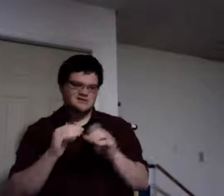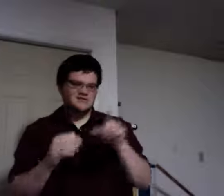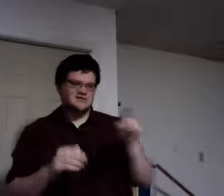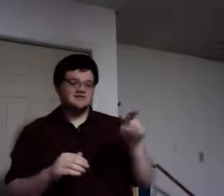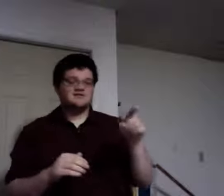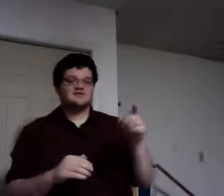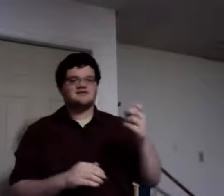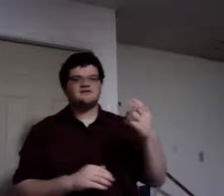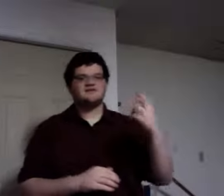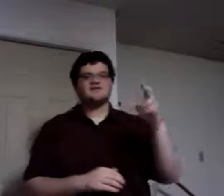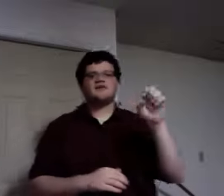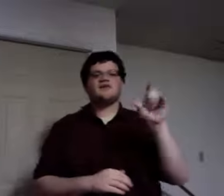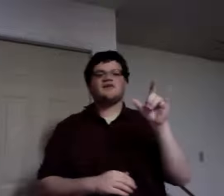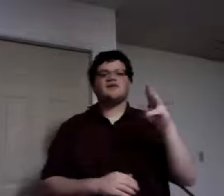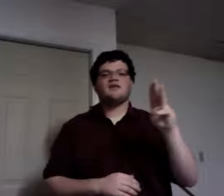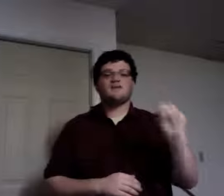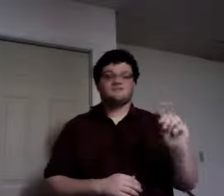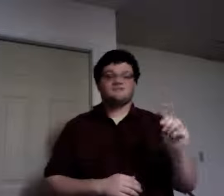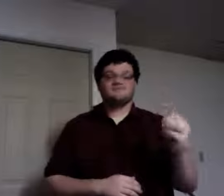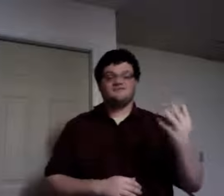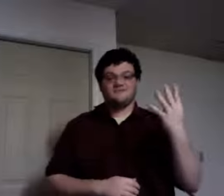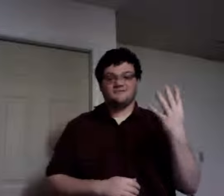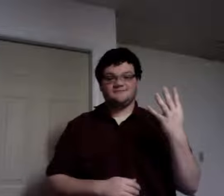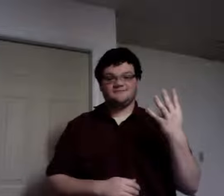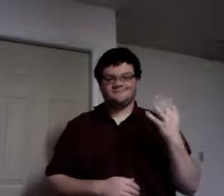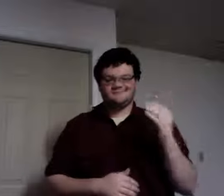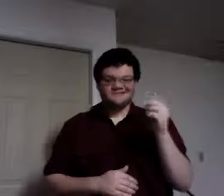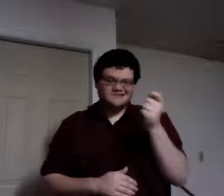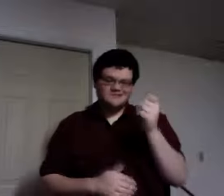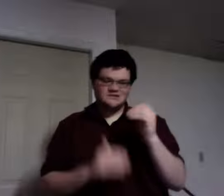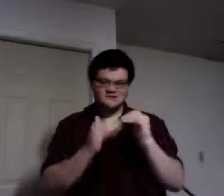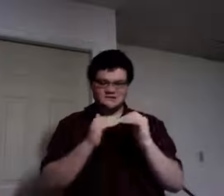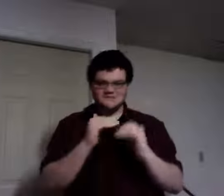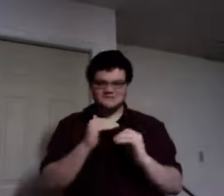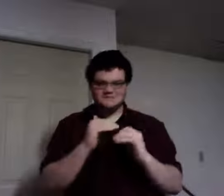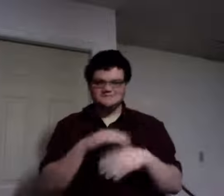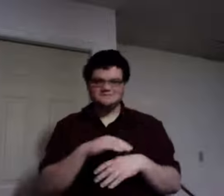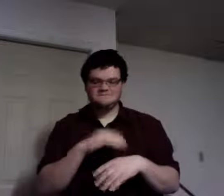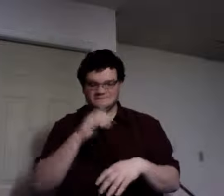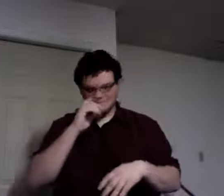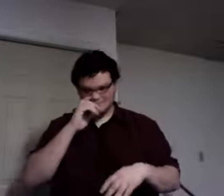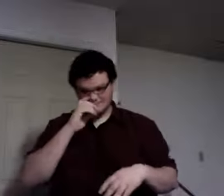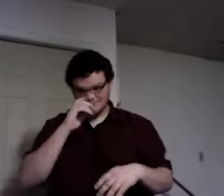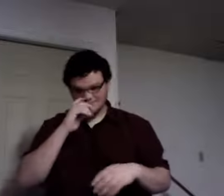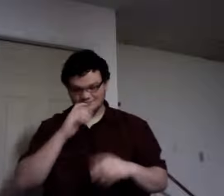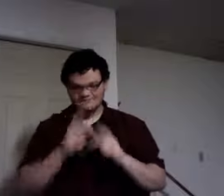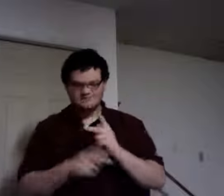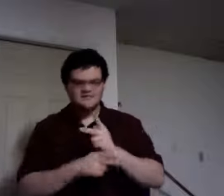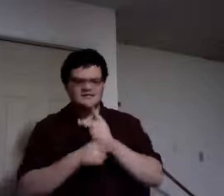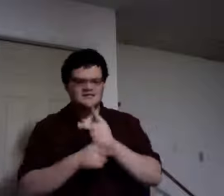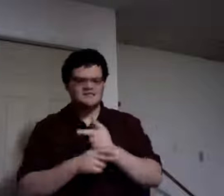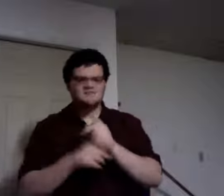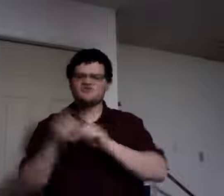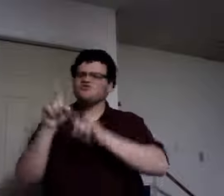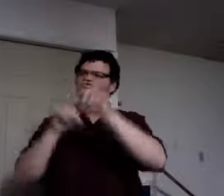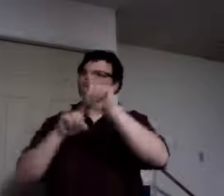needs super high pressure, super high temperatures to happen, keeps the star from collapsing. And once a star